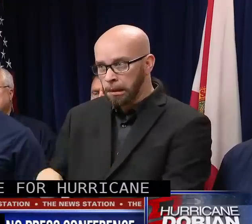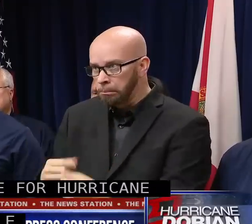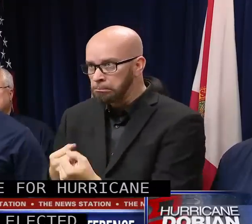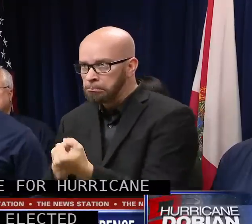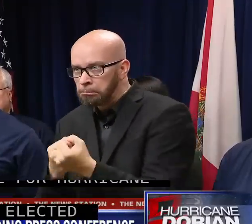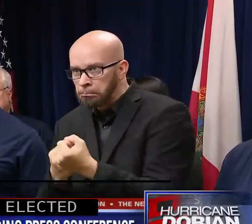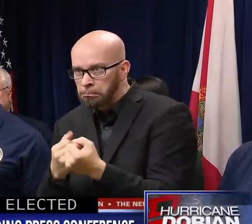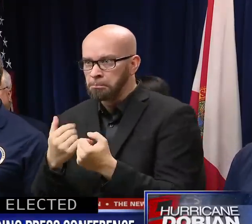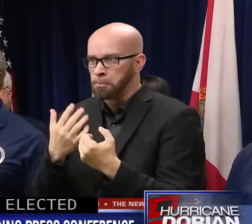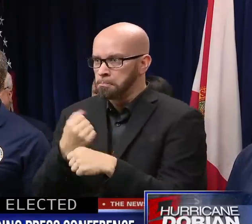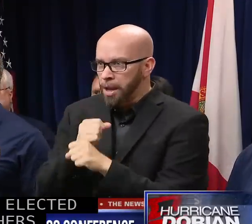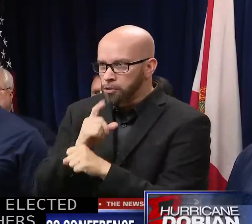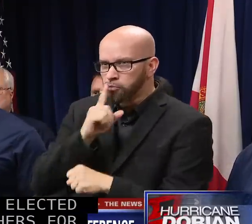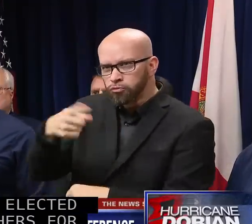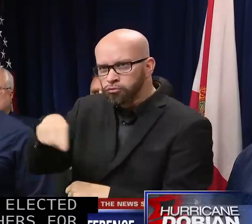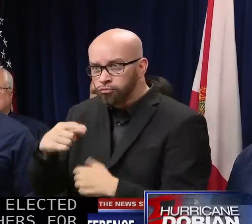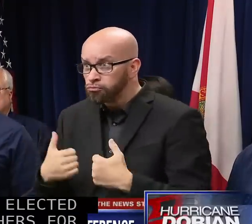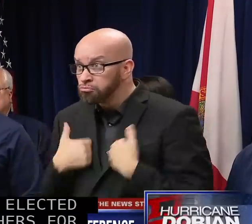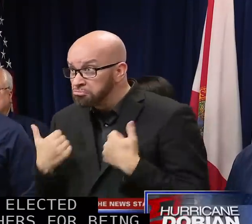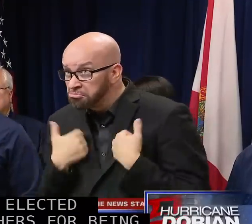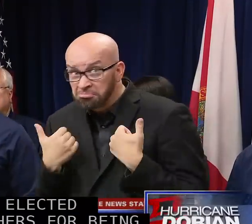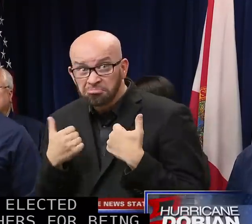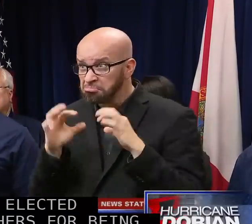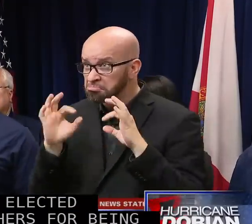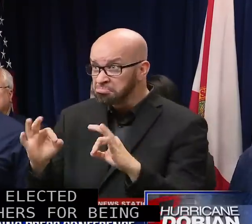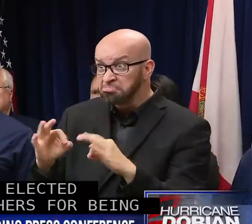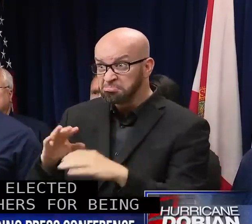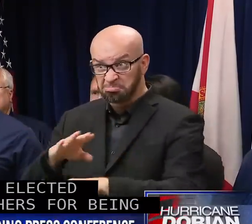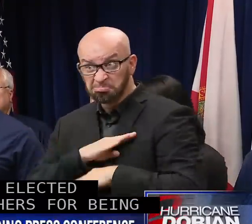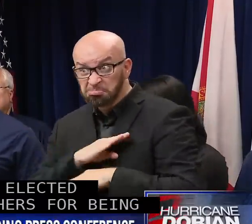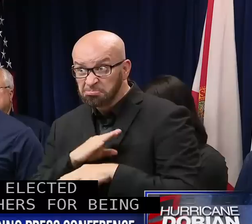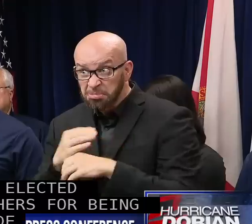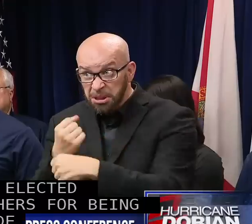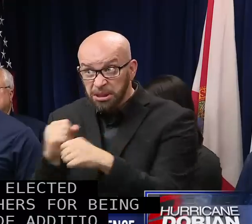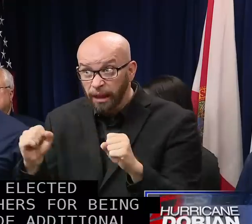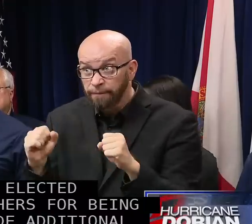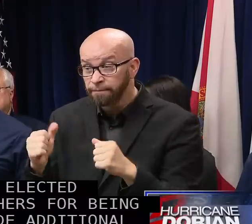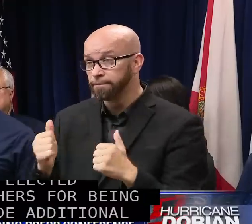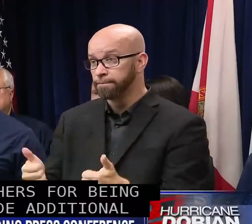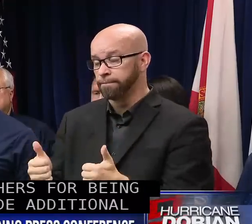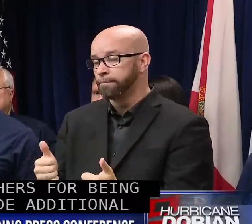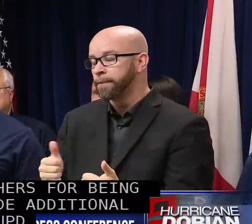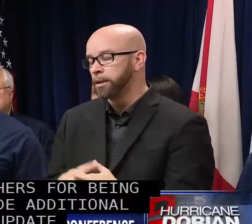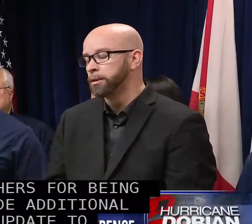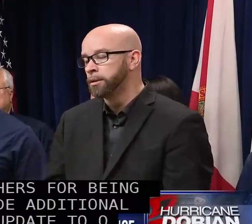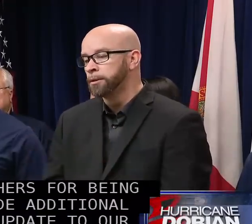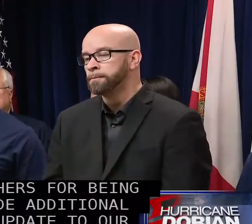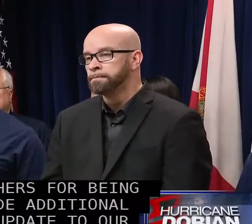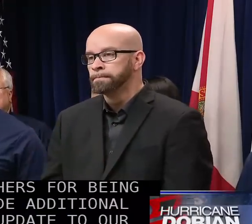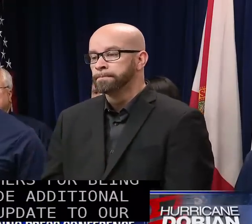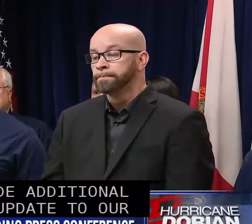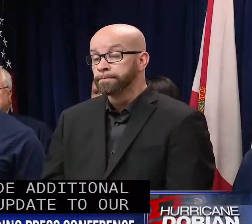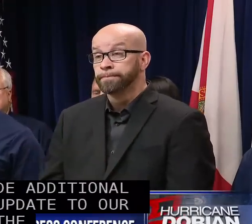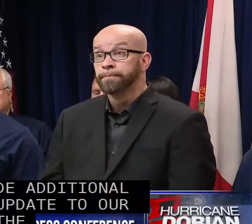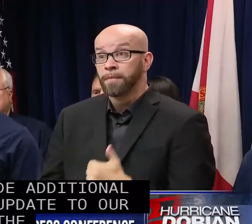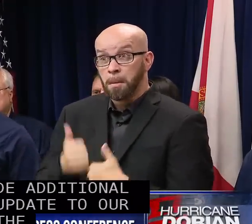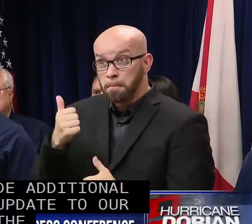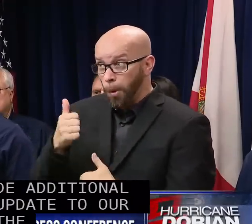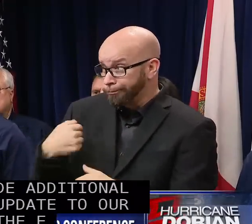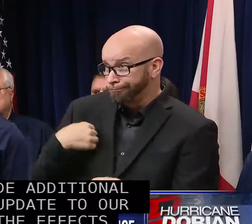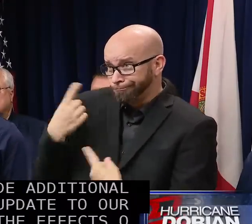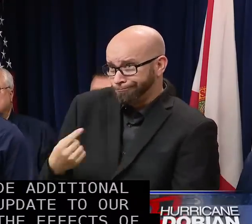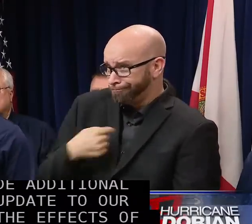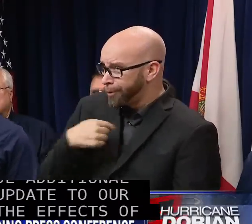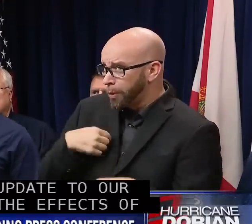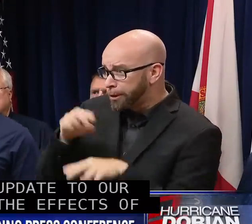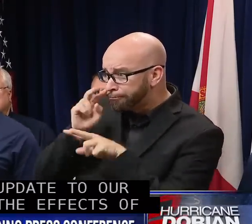provide additional information and update to our community about the effects of this hurricane. Our latest information shows